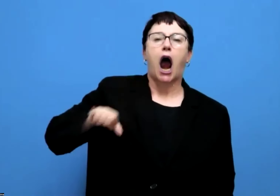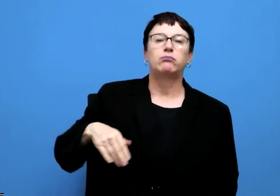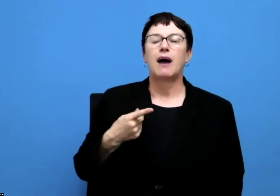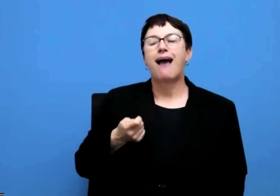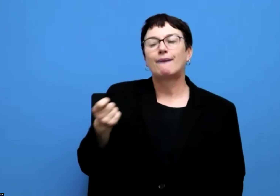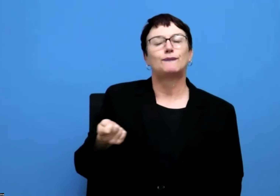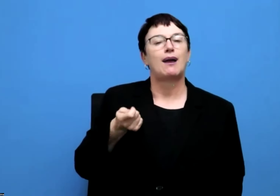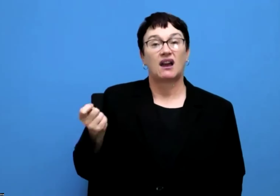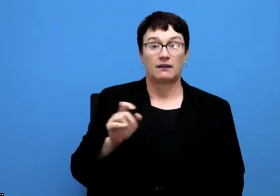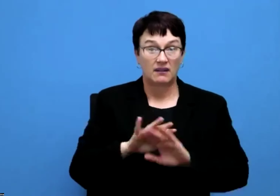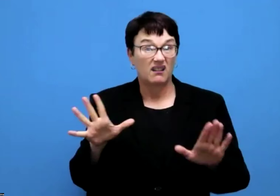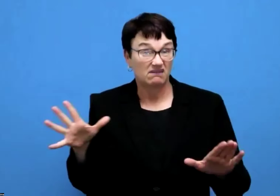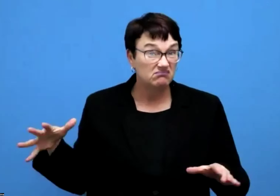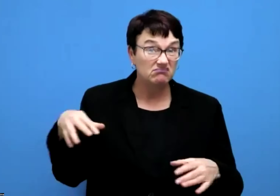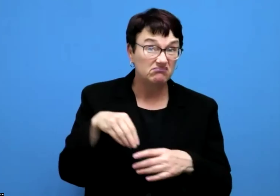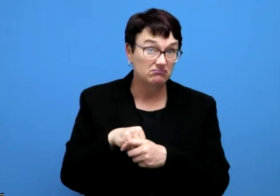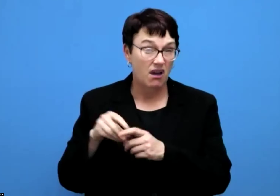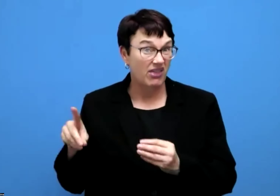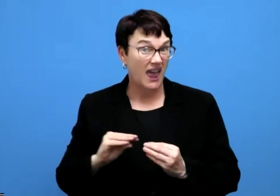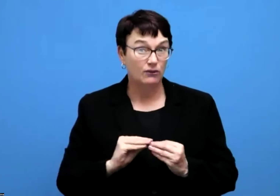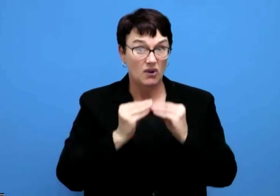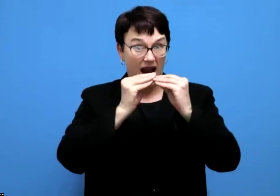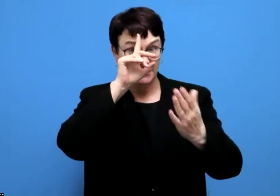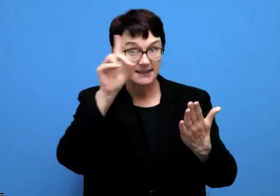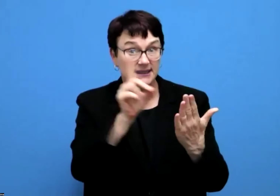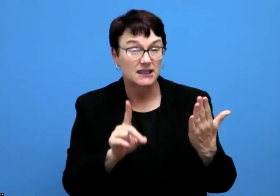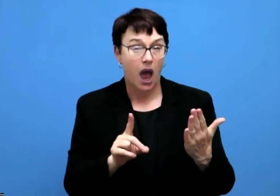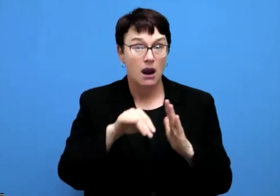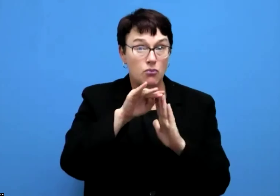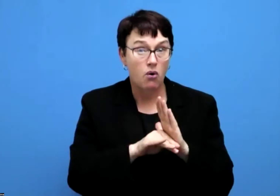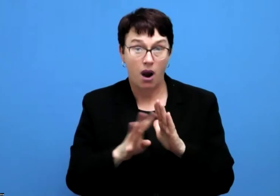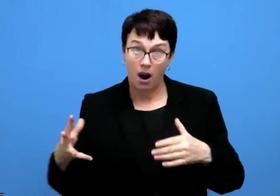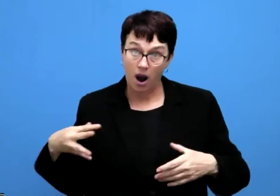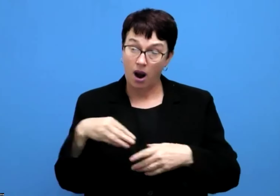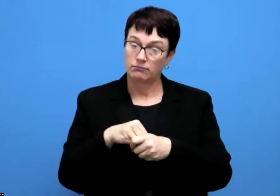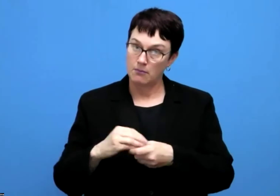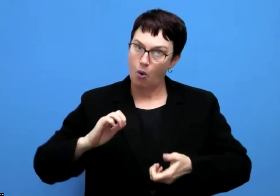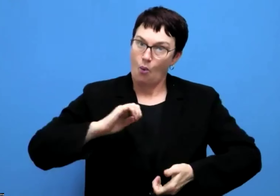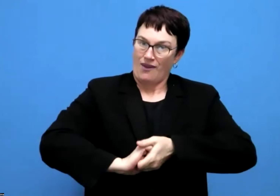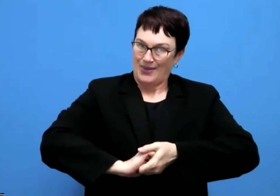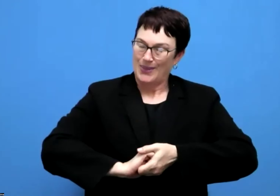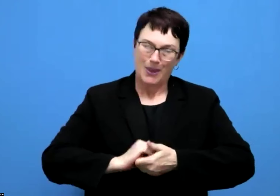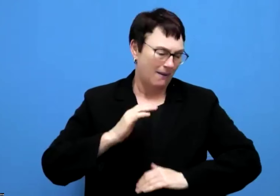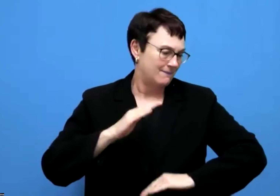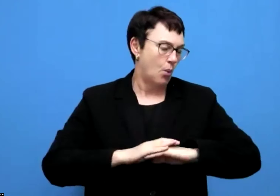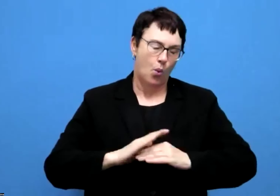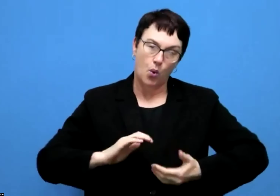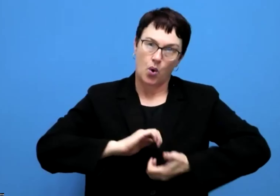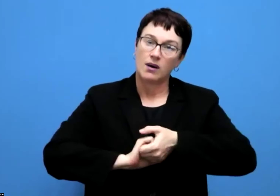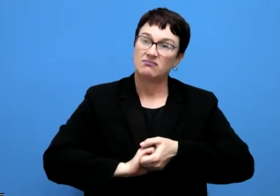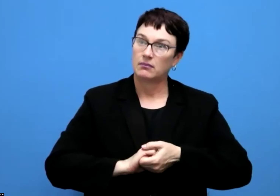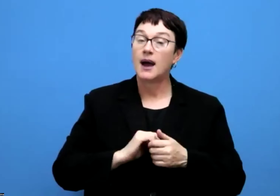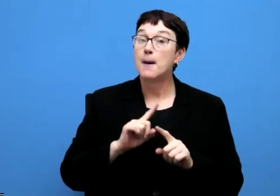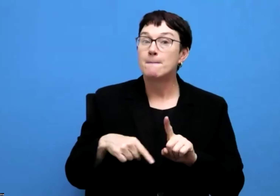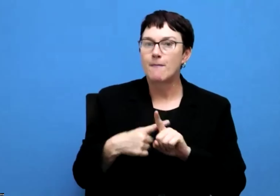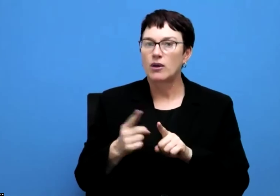technical partners, shaping service design, outreach strategies, and accountability mechanisms. Their